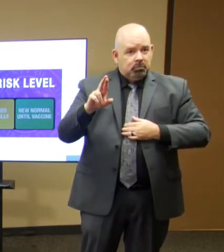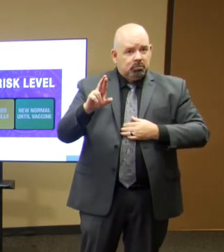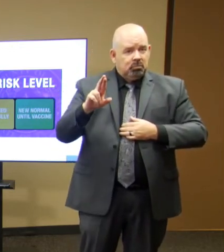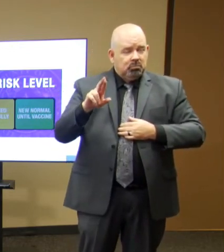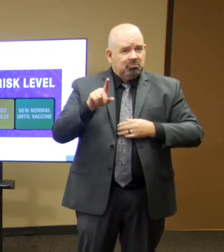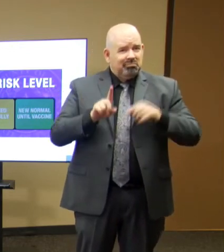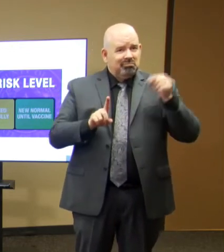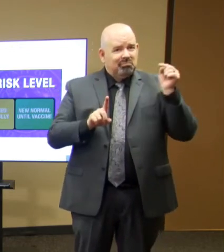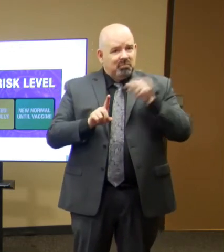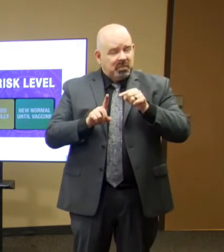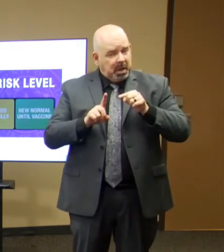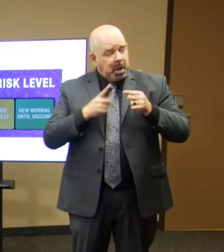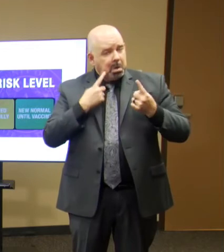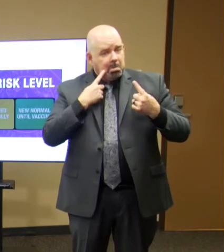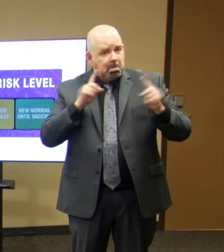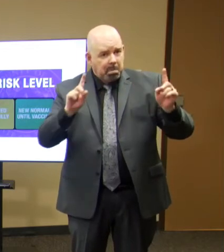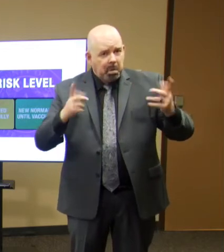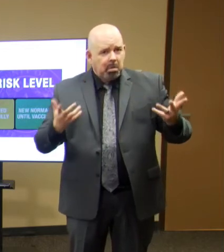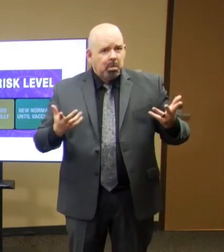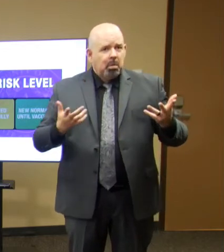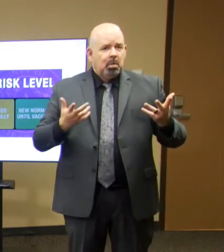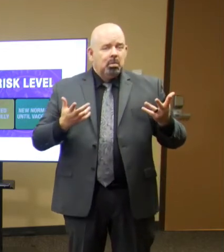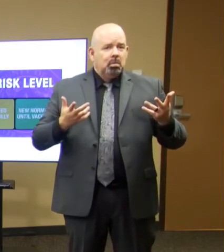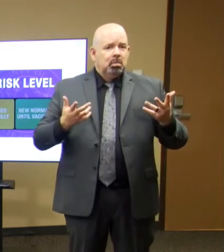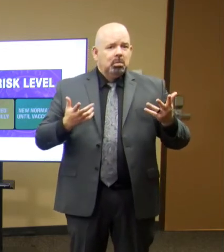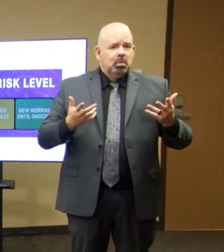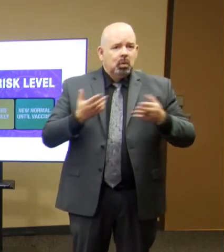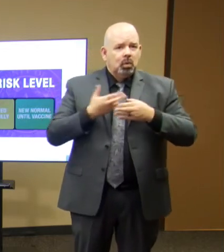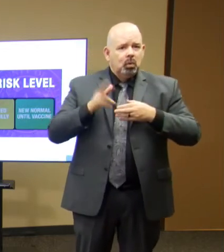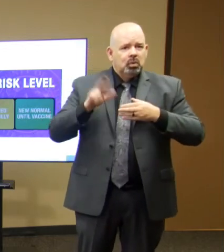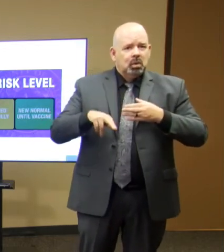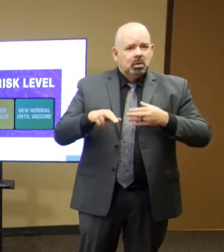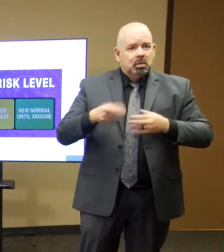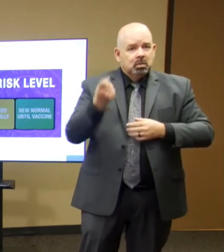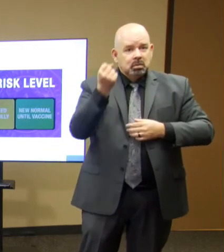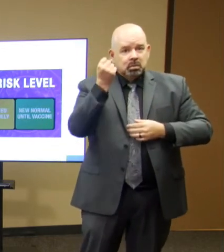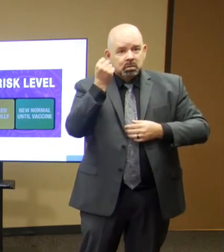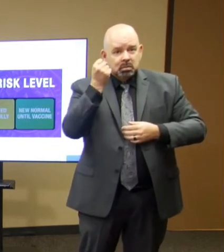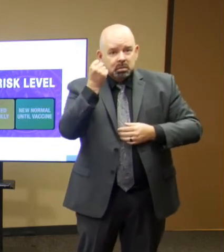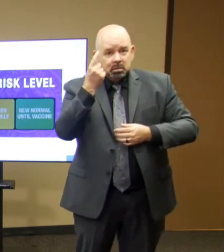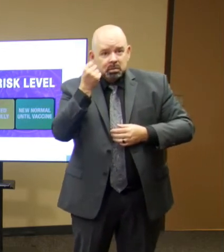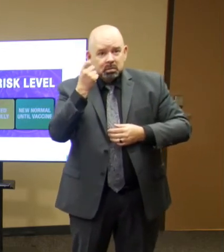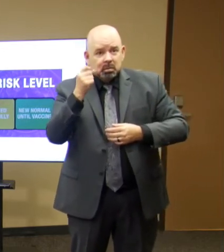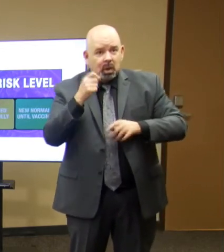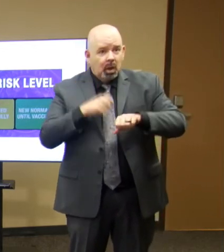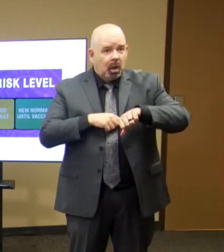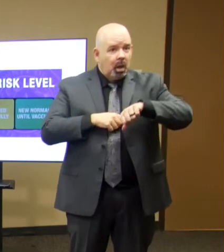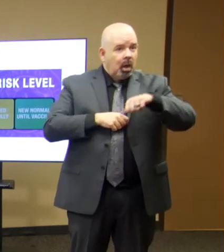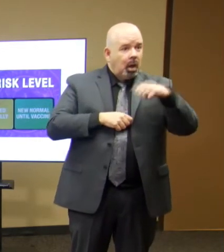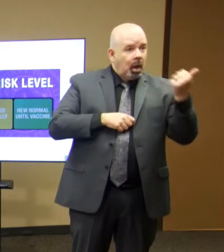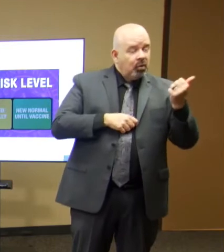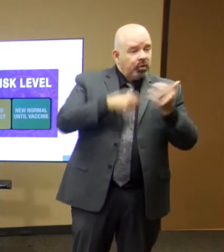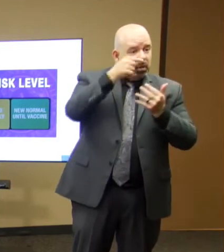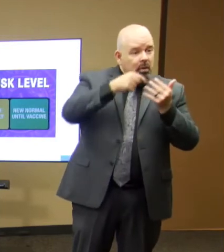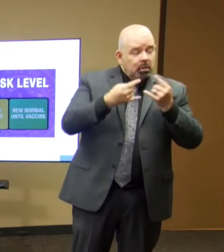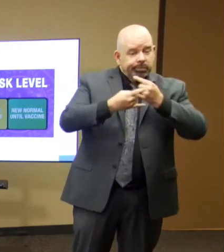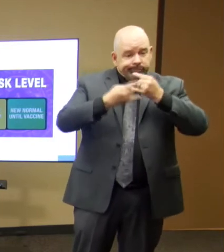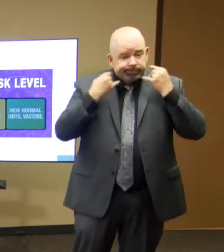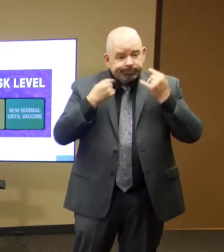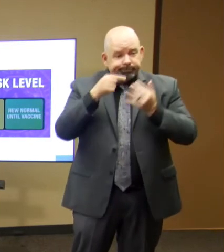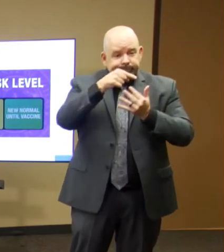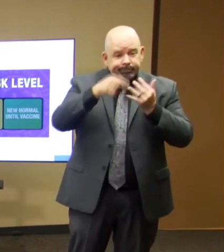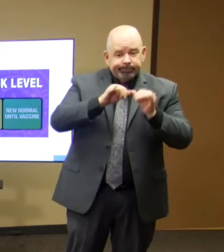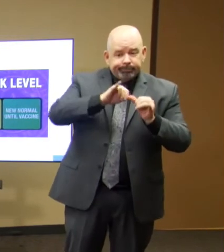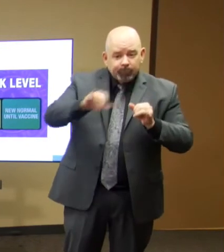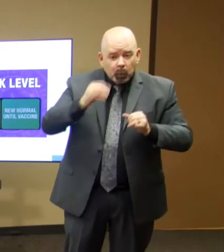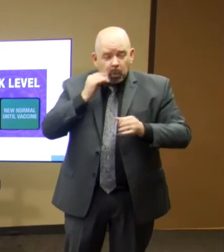efficacy and helpfulness because it should not be used to replace any of the other safety measures and protective measures like quarantine that we're